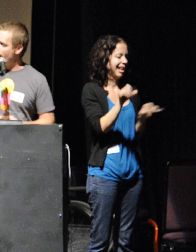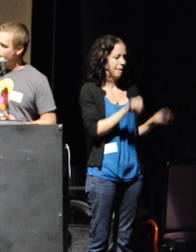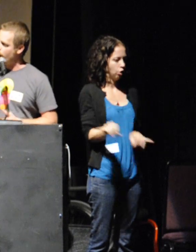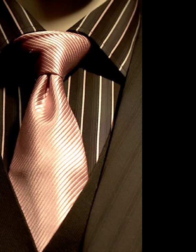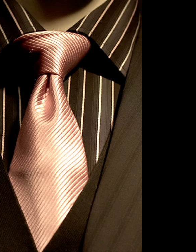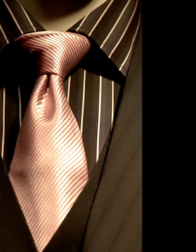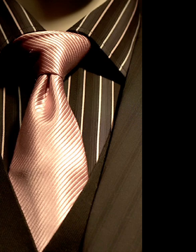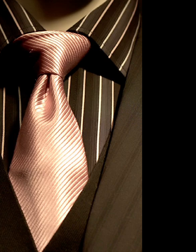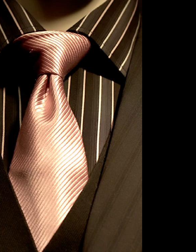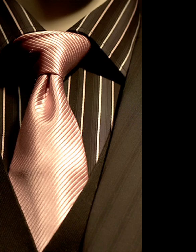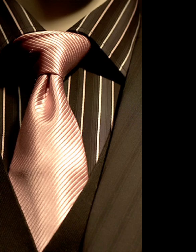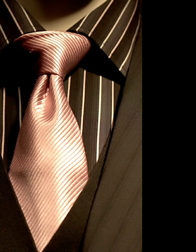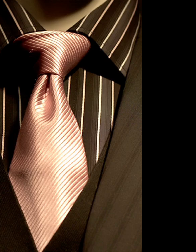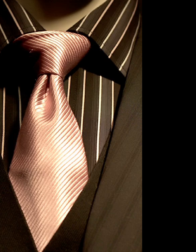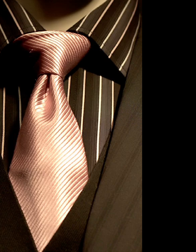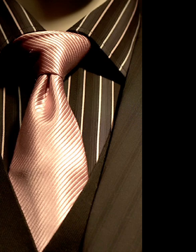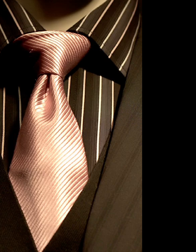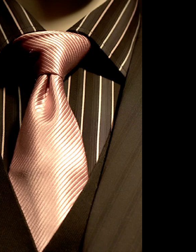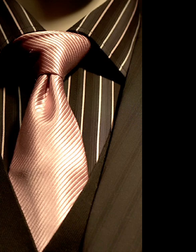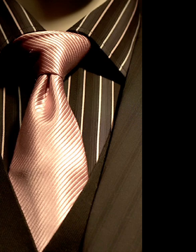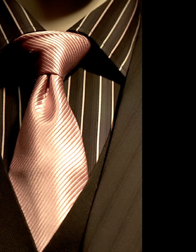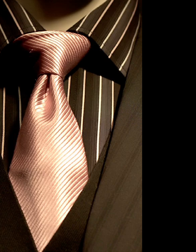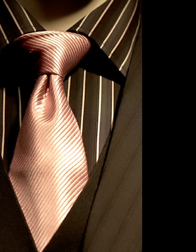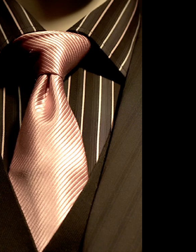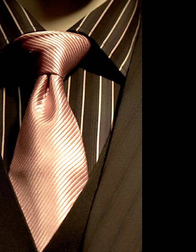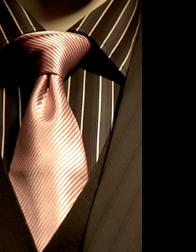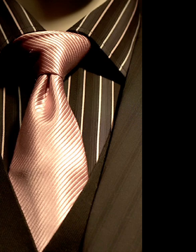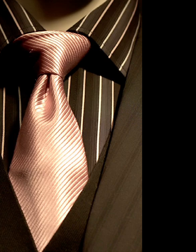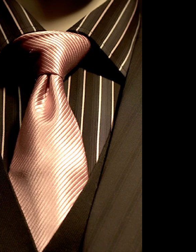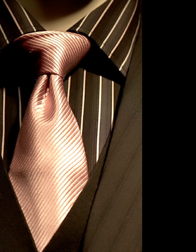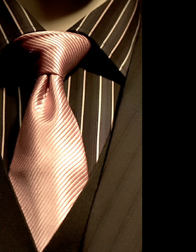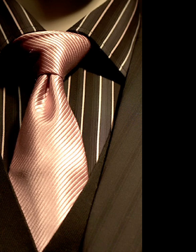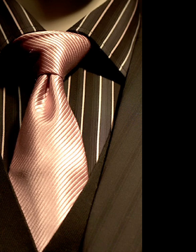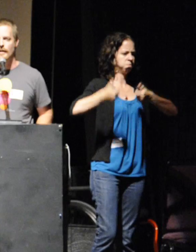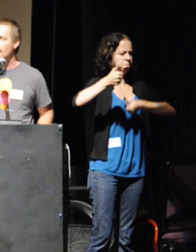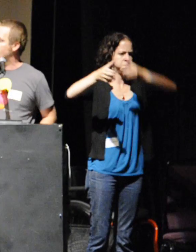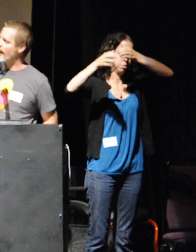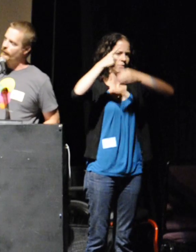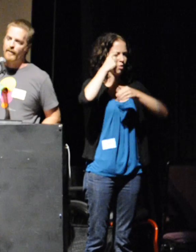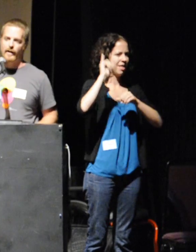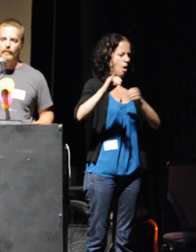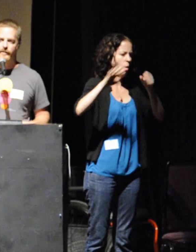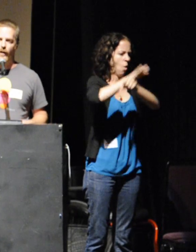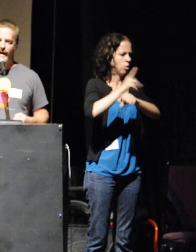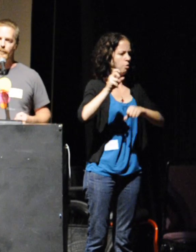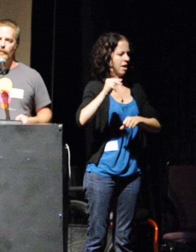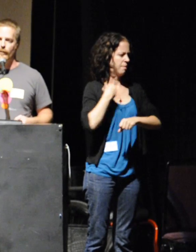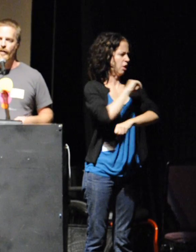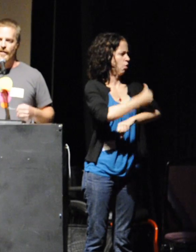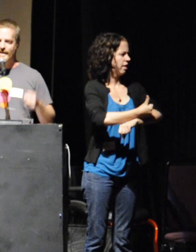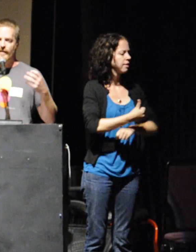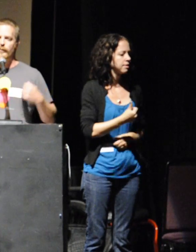After those MX records, you have SOA records. These are like, I'm the authority. I'm the authority for this entire domain right here. So SOA records tell